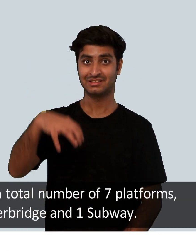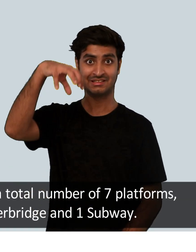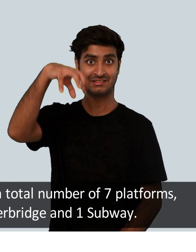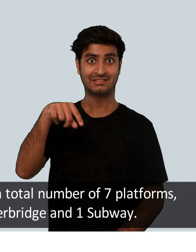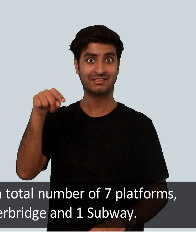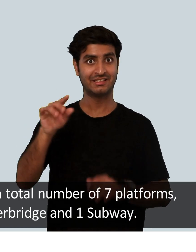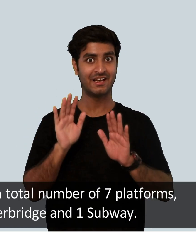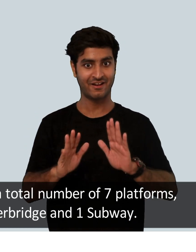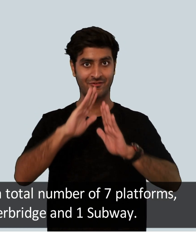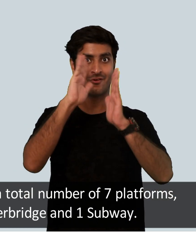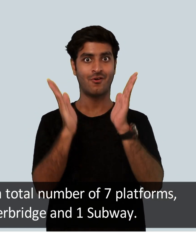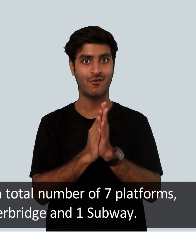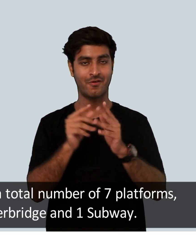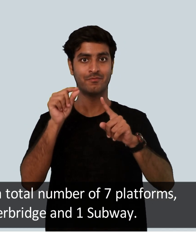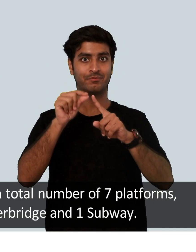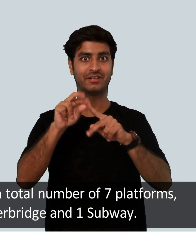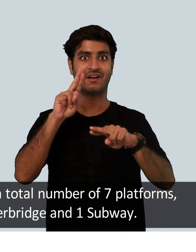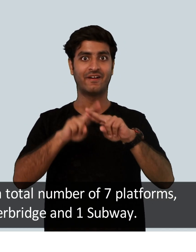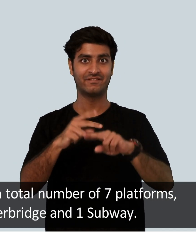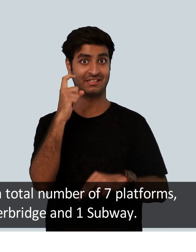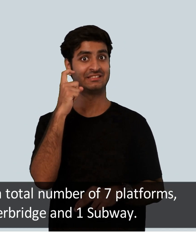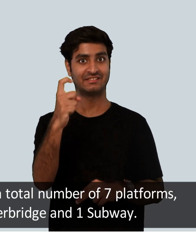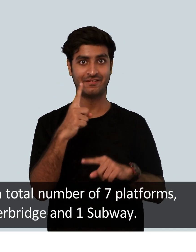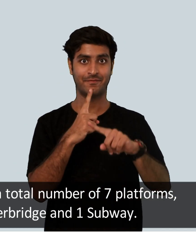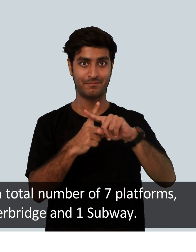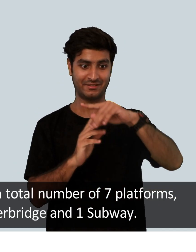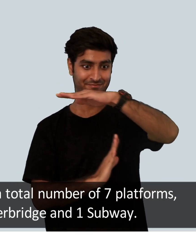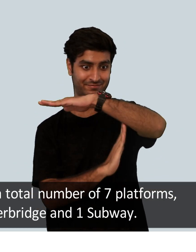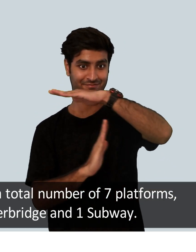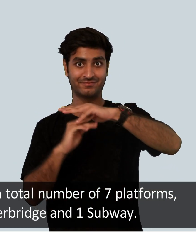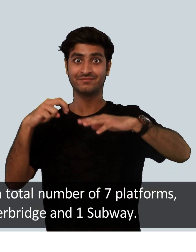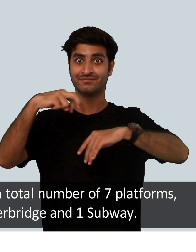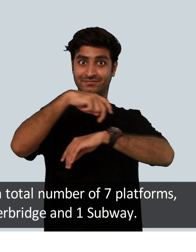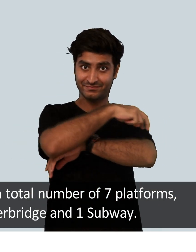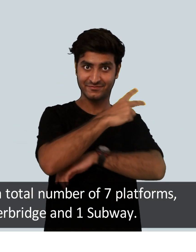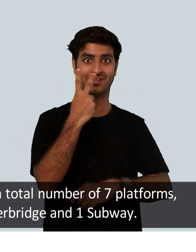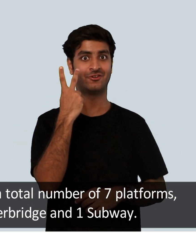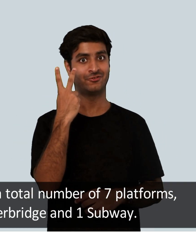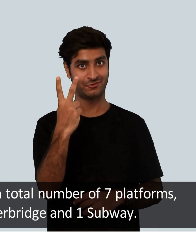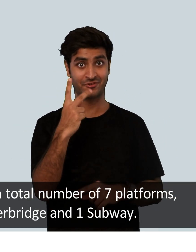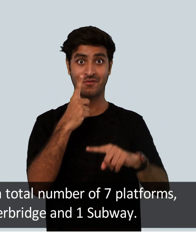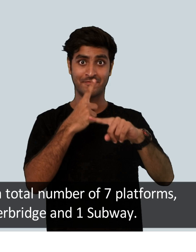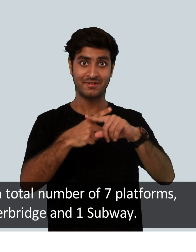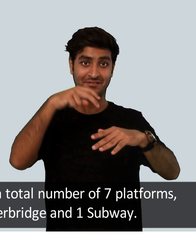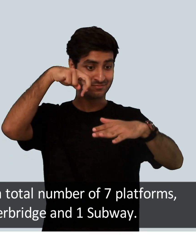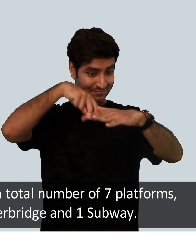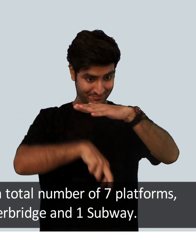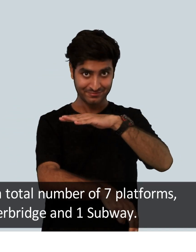The station has a total number of seven platforms and two foot-over bridge and one subway.